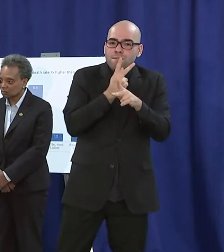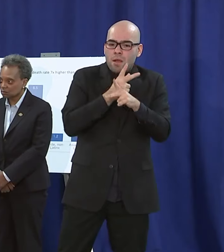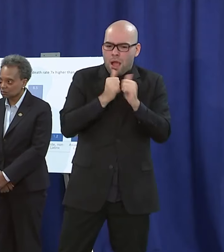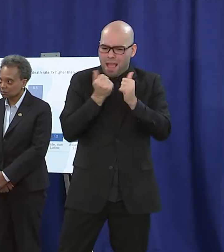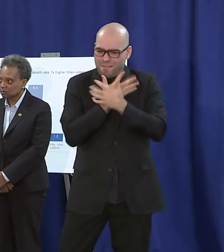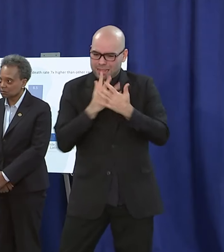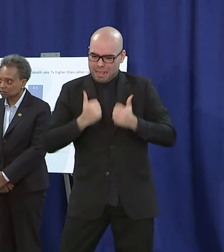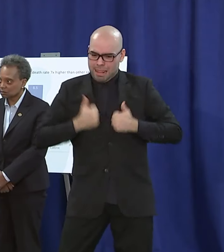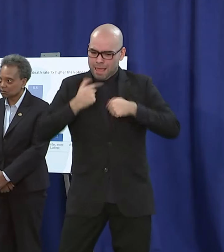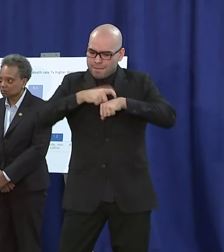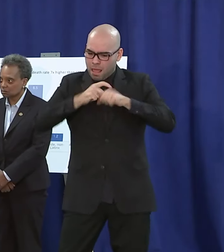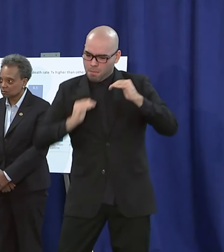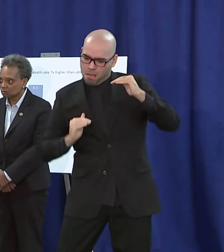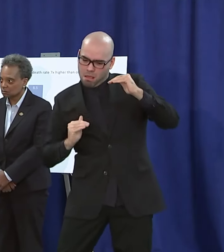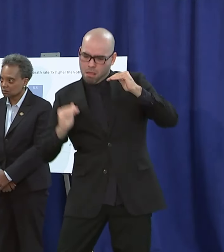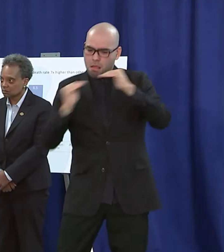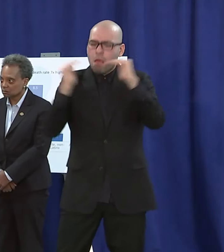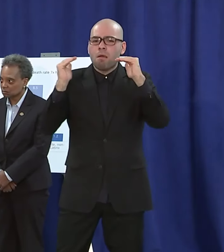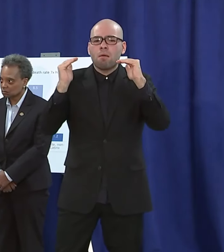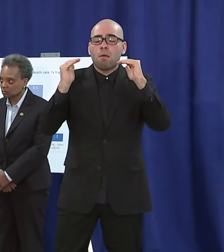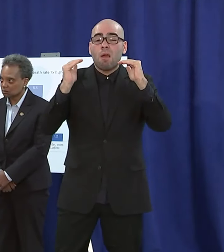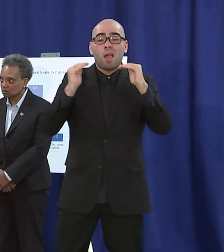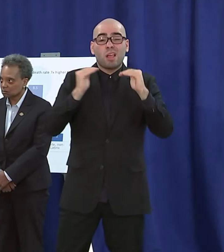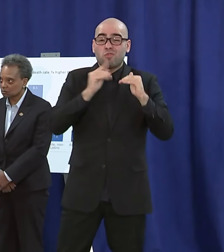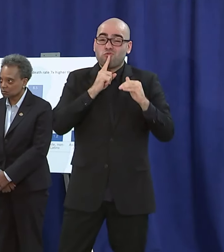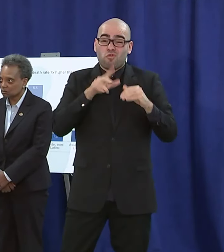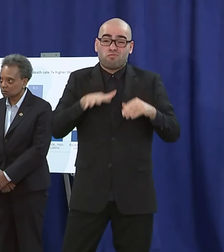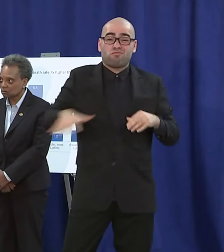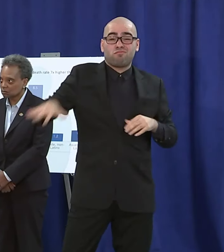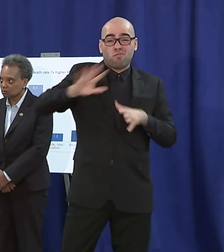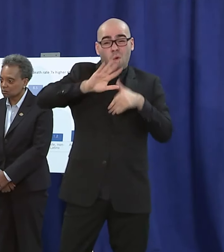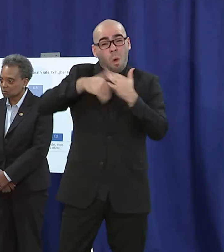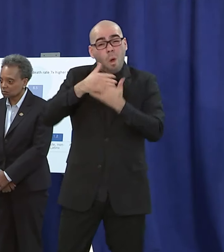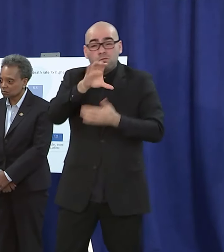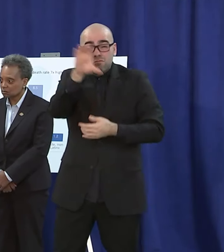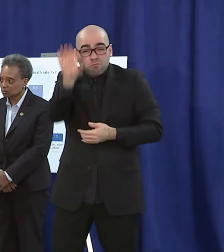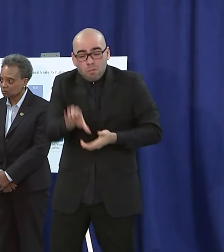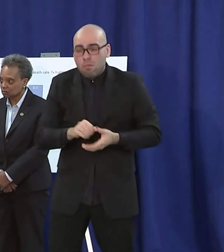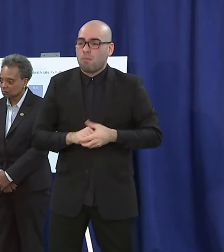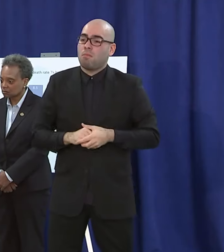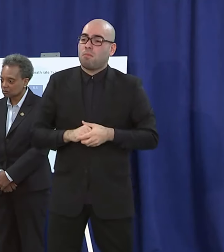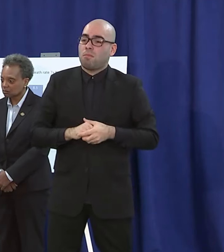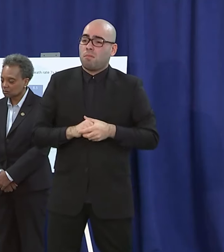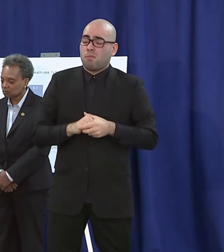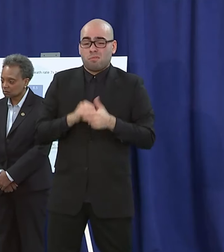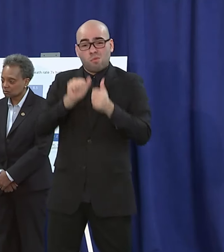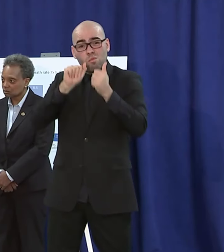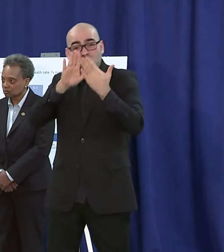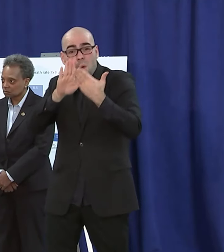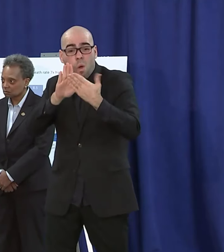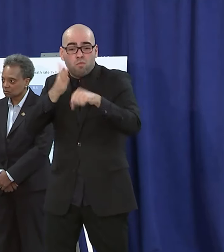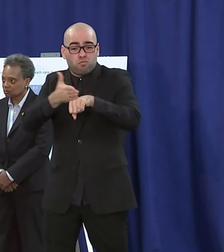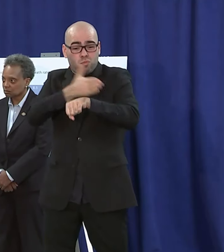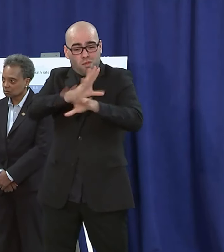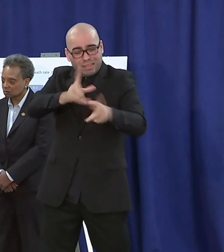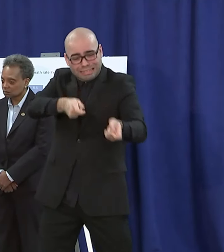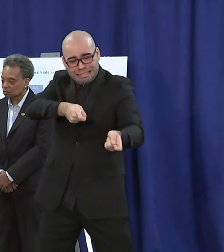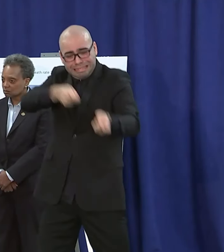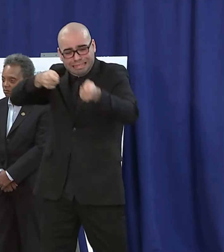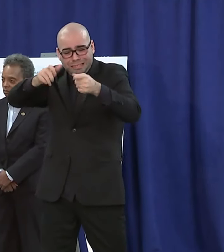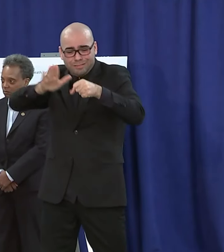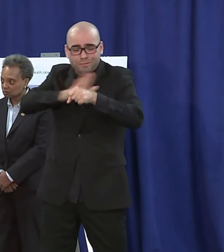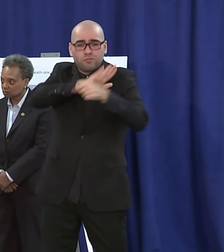it is a hope that is true for our entire city. And we hope to use this approach to improve the health of the entire